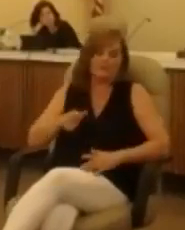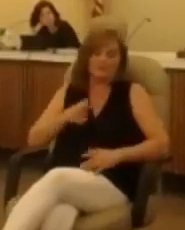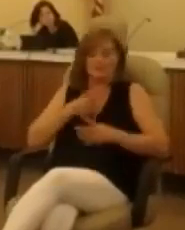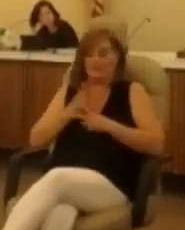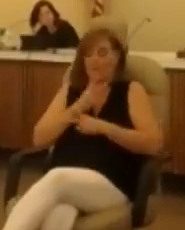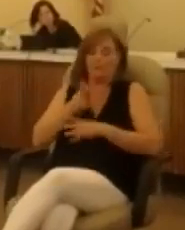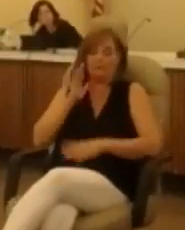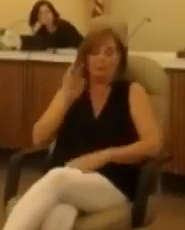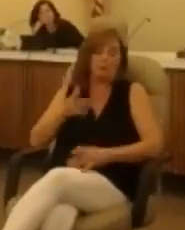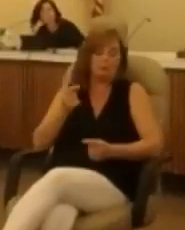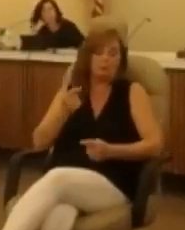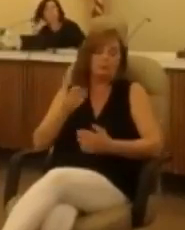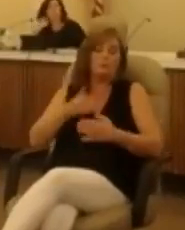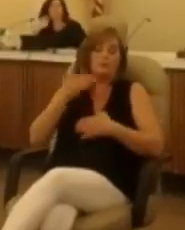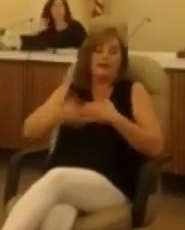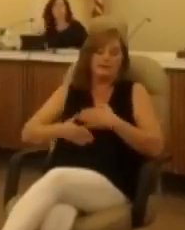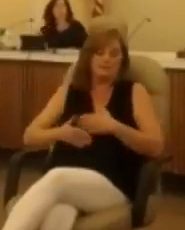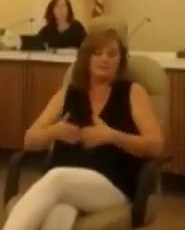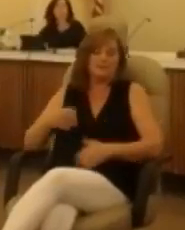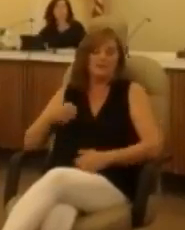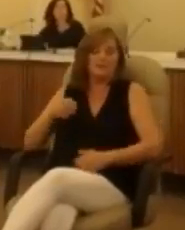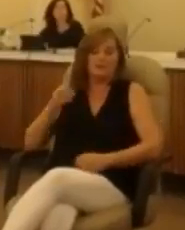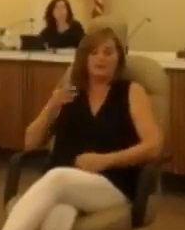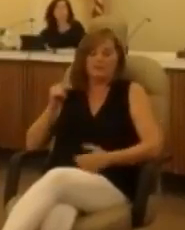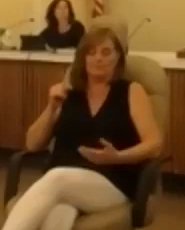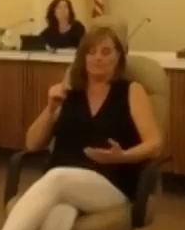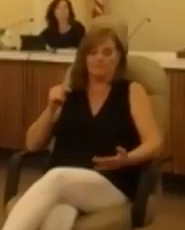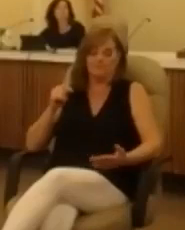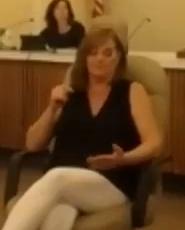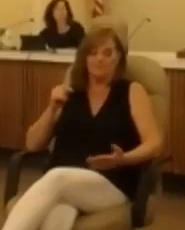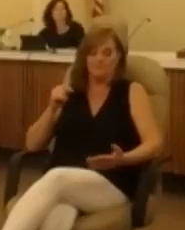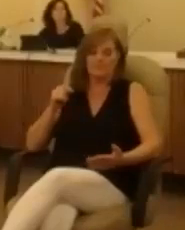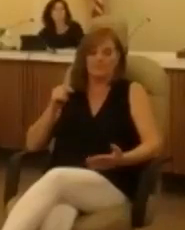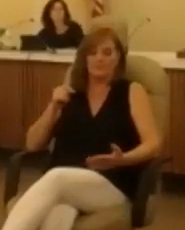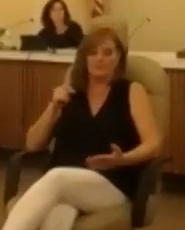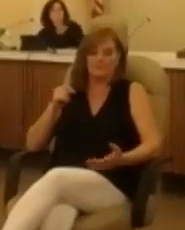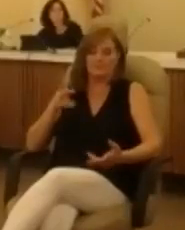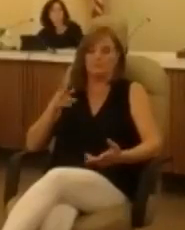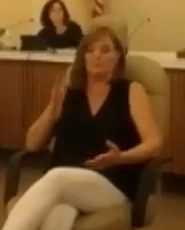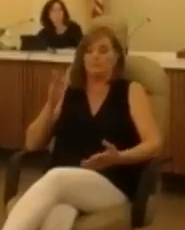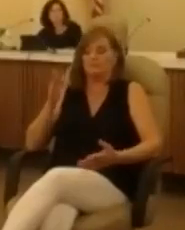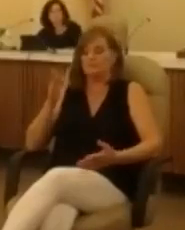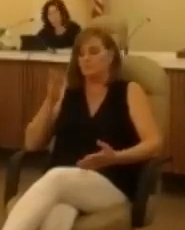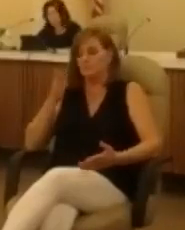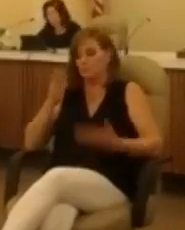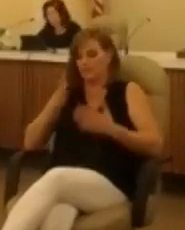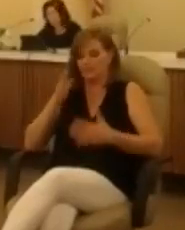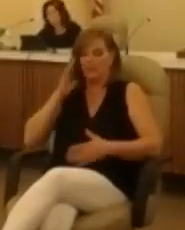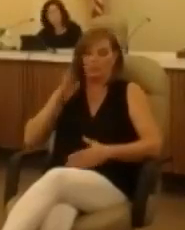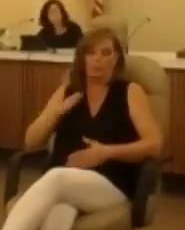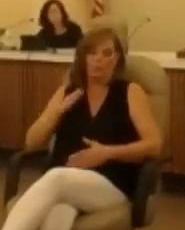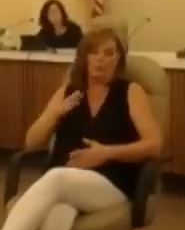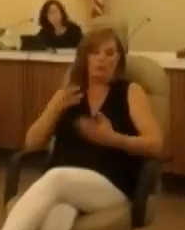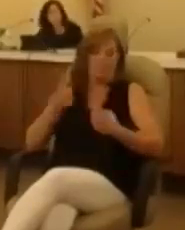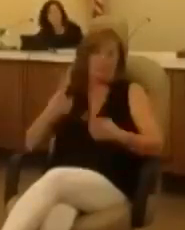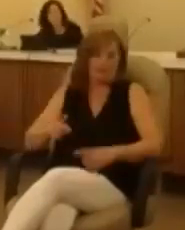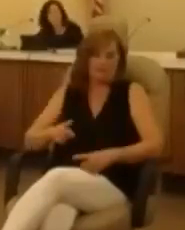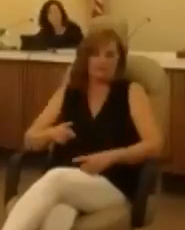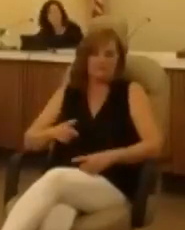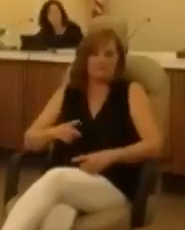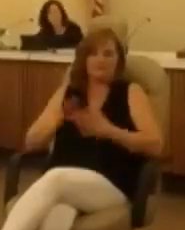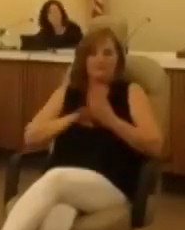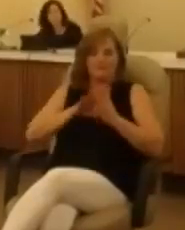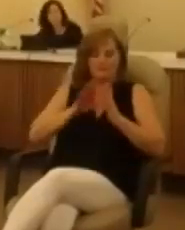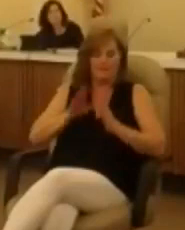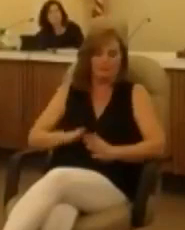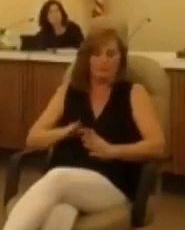but, you know, what's probably going to happen, if I had to guess, is the developer is gonna say, how do you